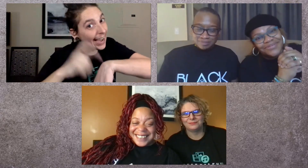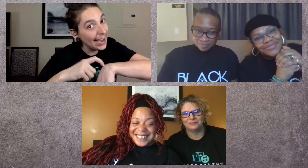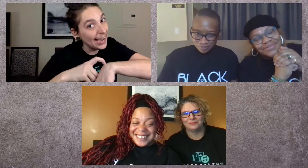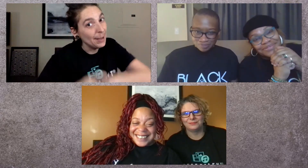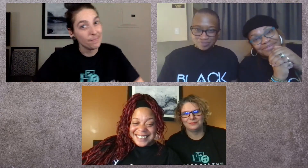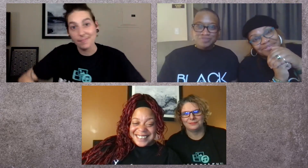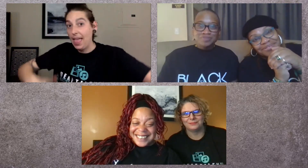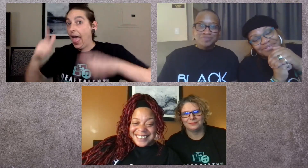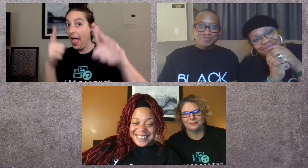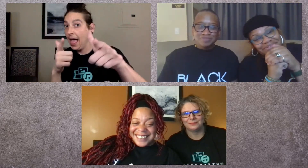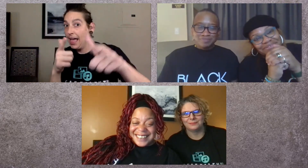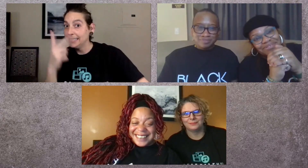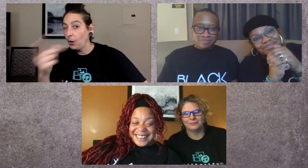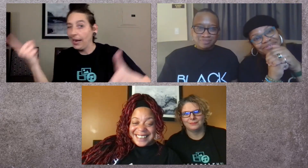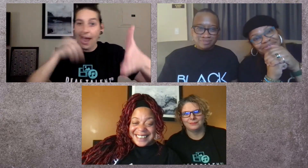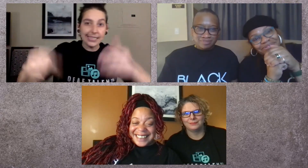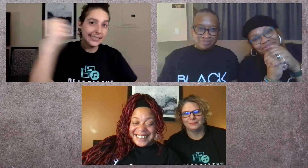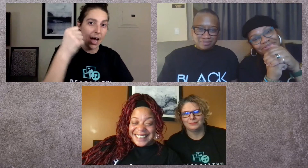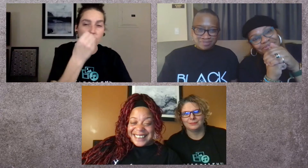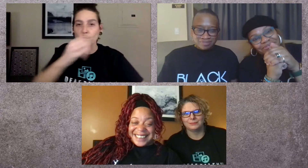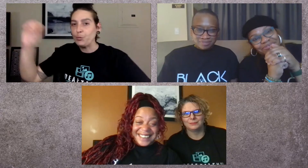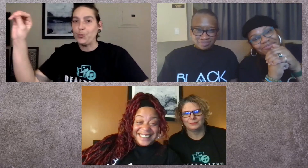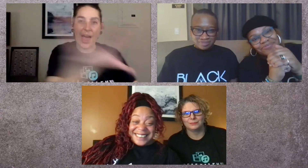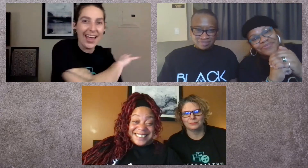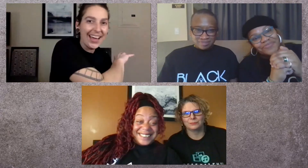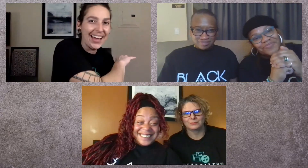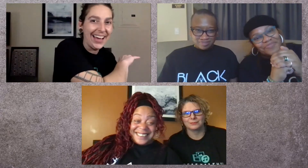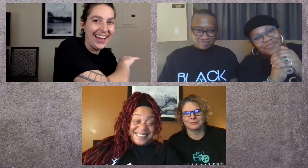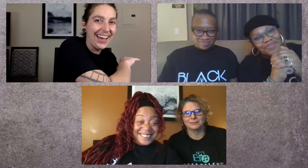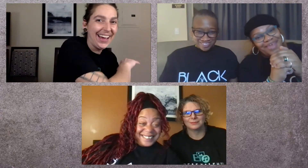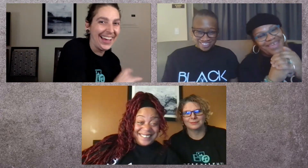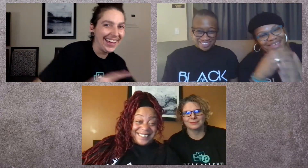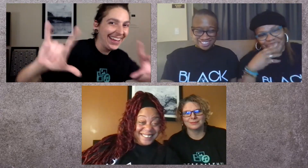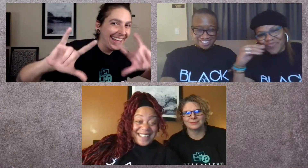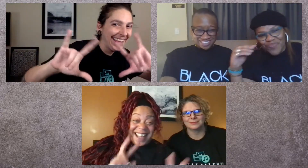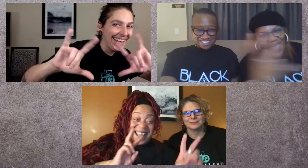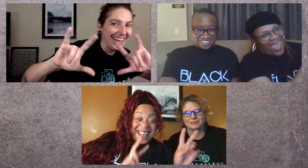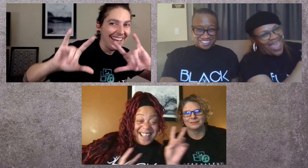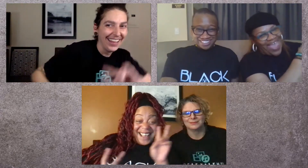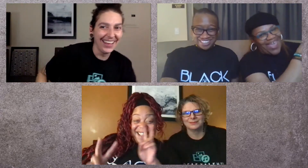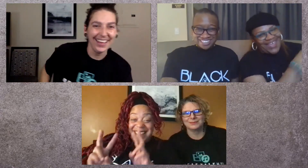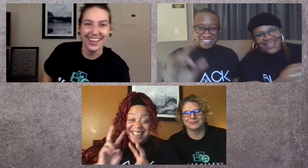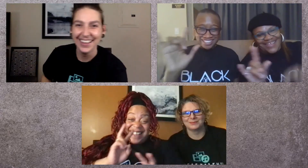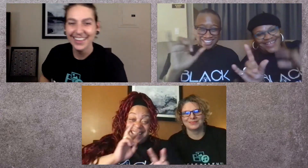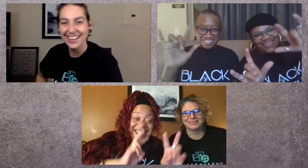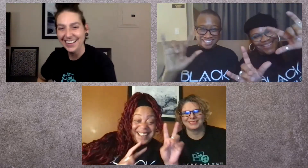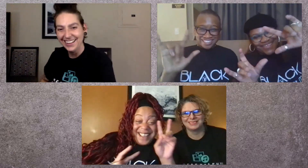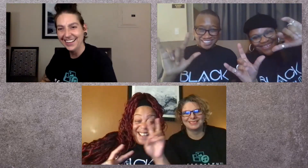6 p.m. Eastern Time. See you next week. Bye-bye.